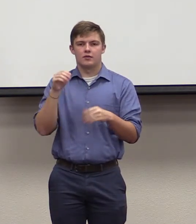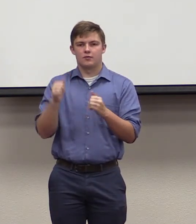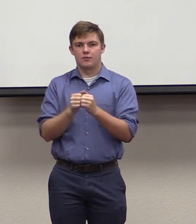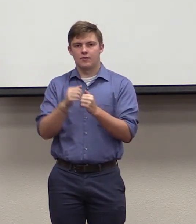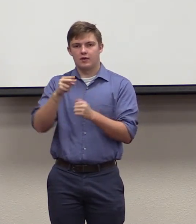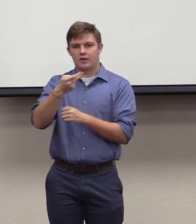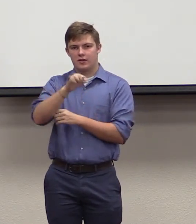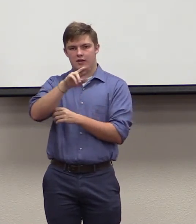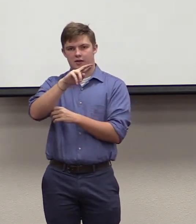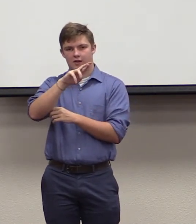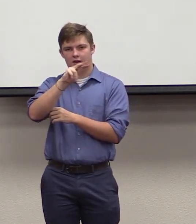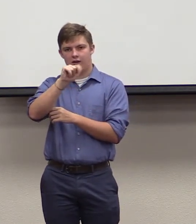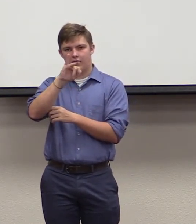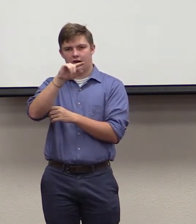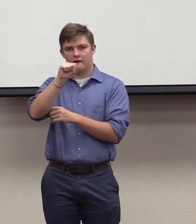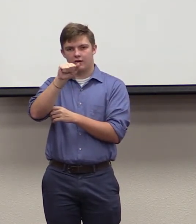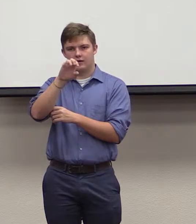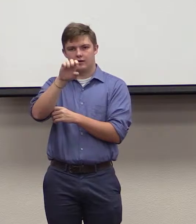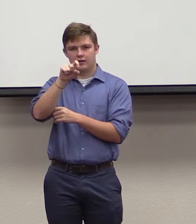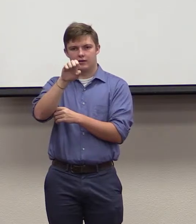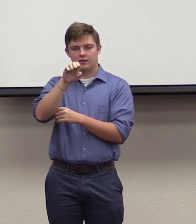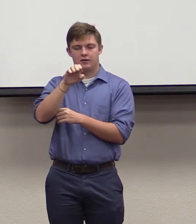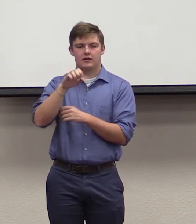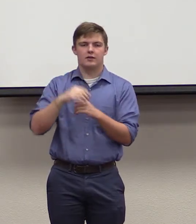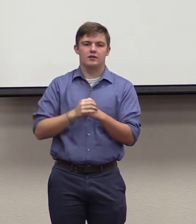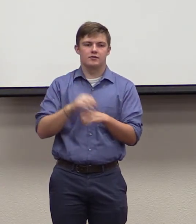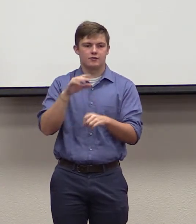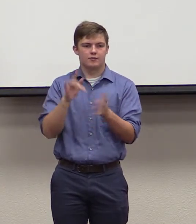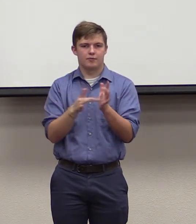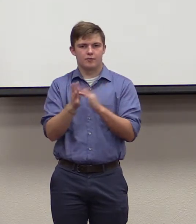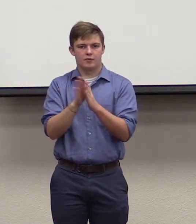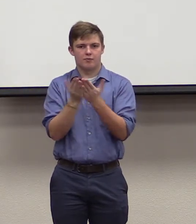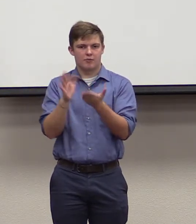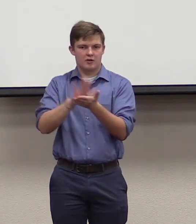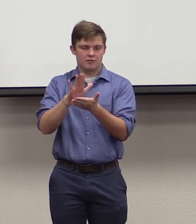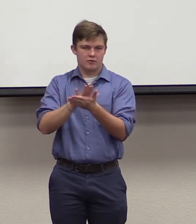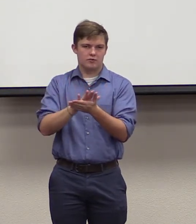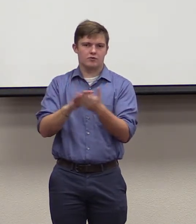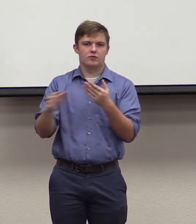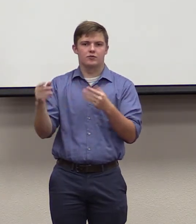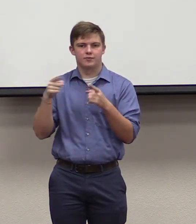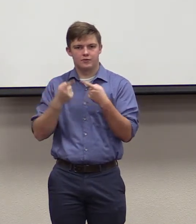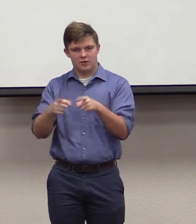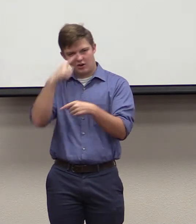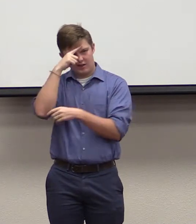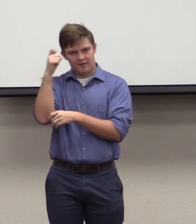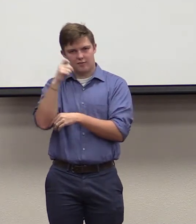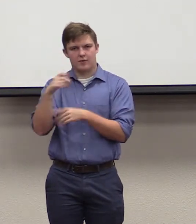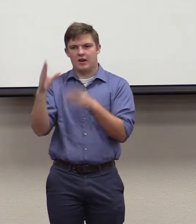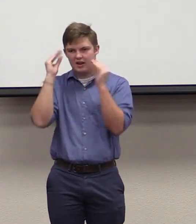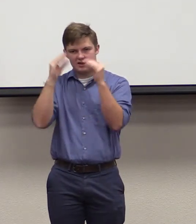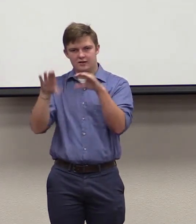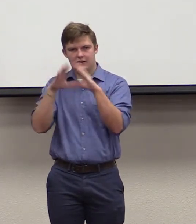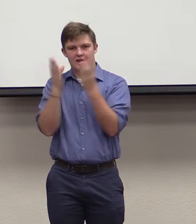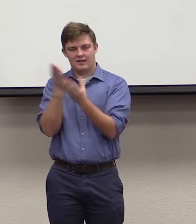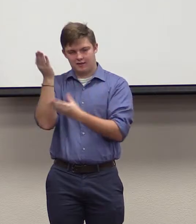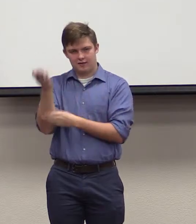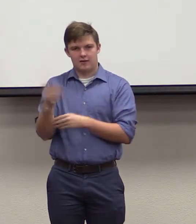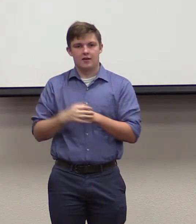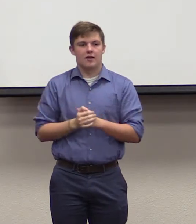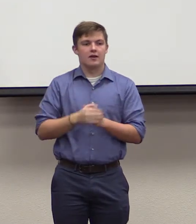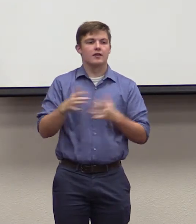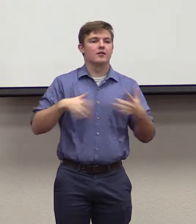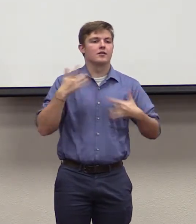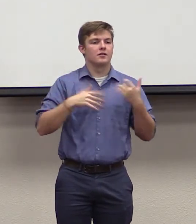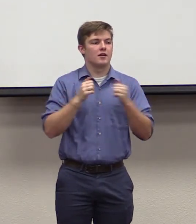got plans for you, I think, in putting you to work pretty quickly in that. And so we're excited to have him. If you have your